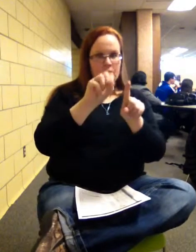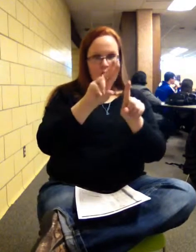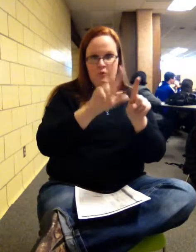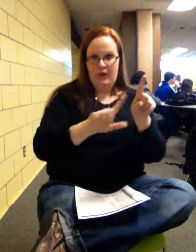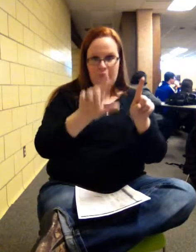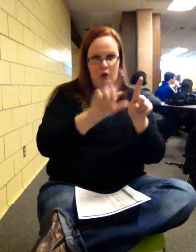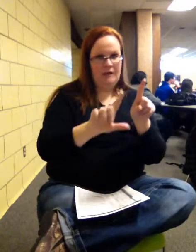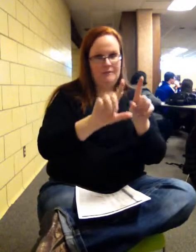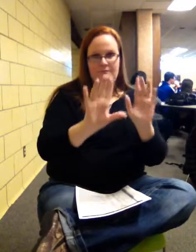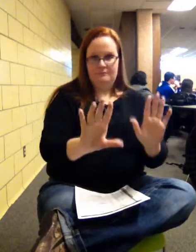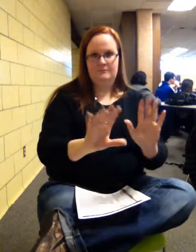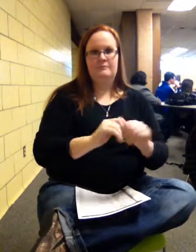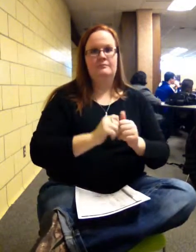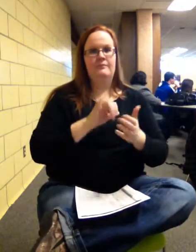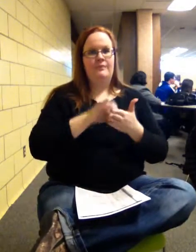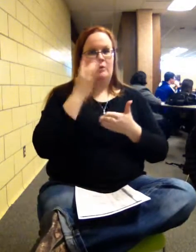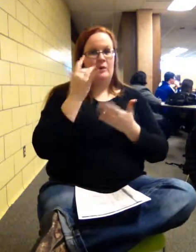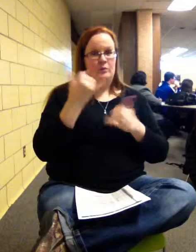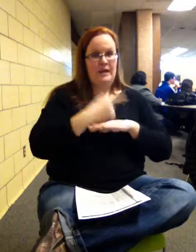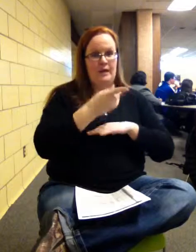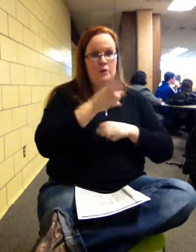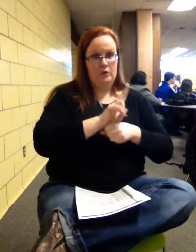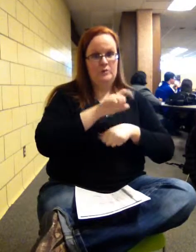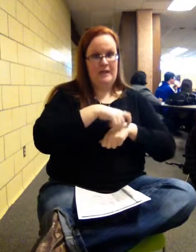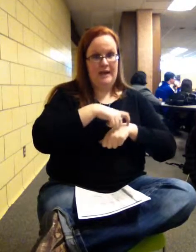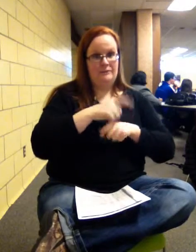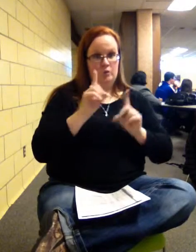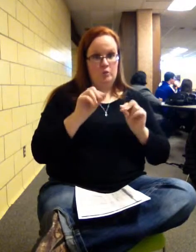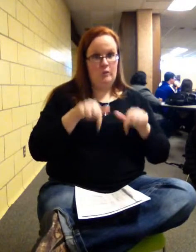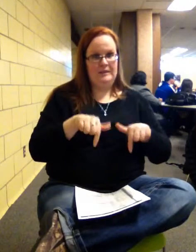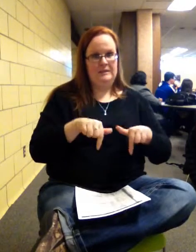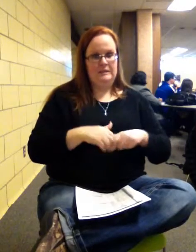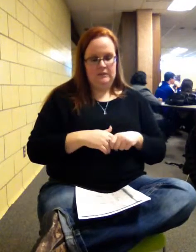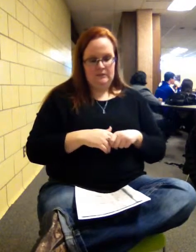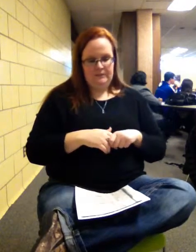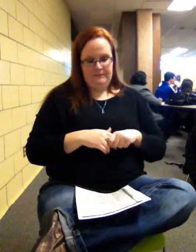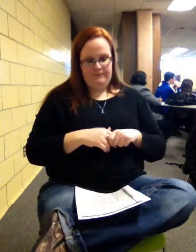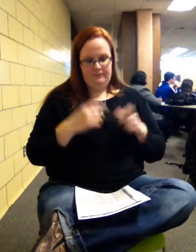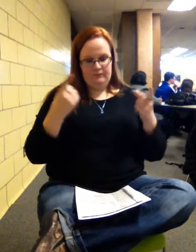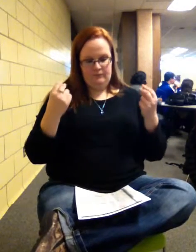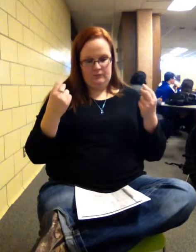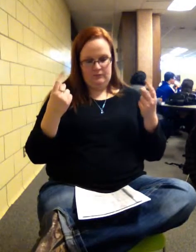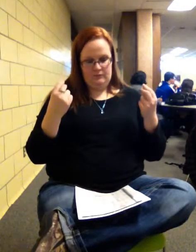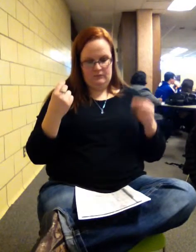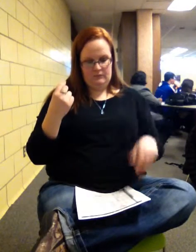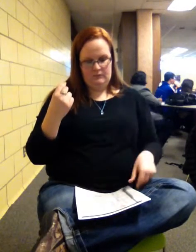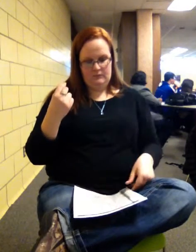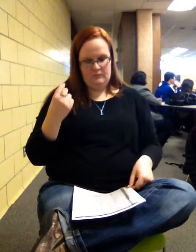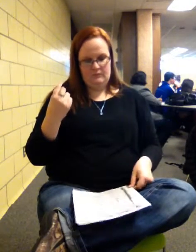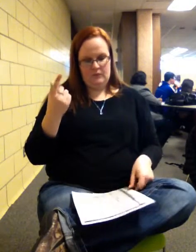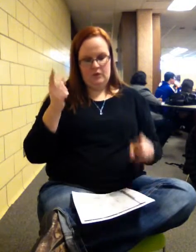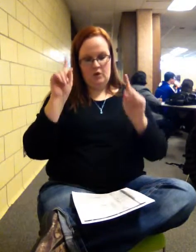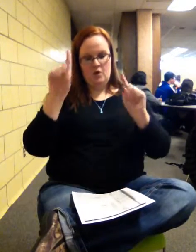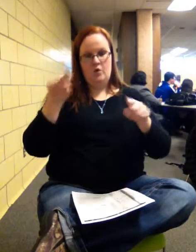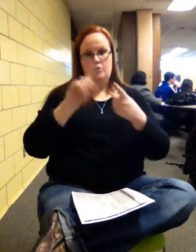reasons why I have today where you can spend some time on this. So what you need to do is you go to the reserve section and you